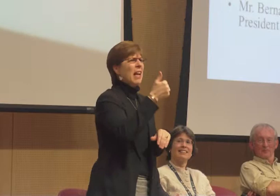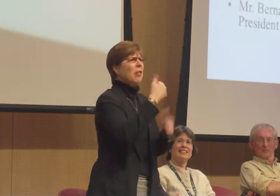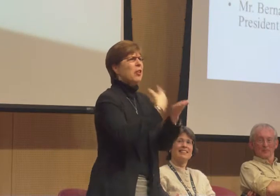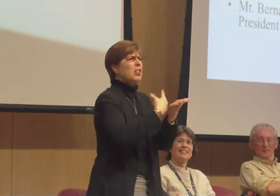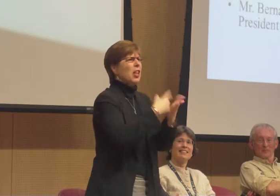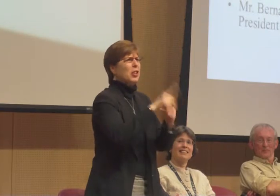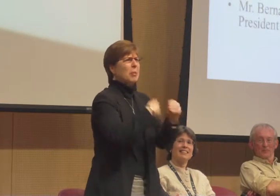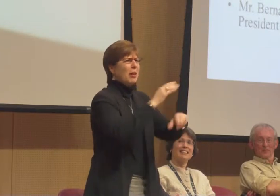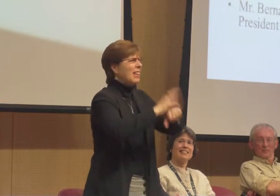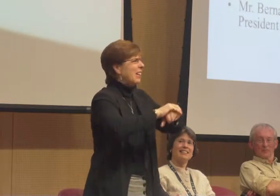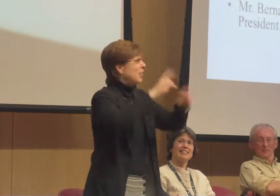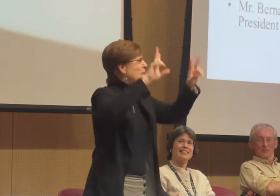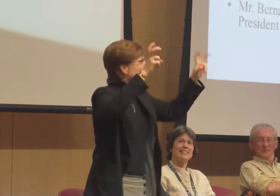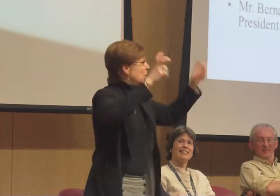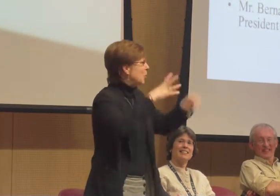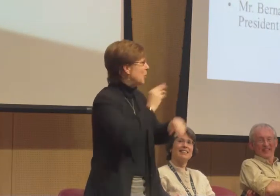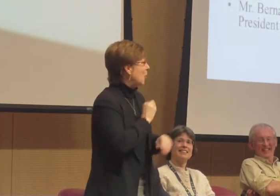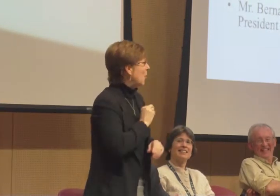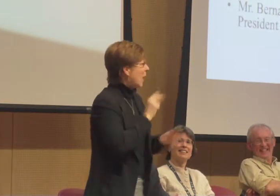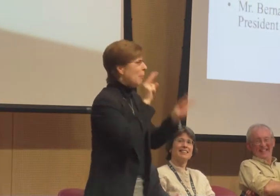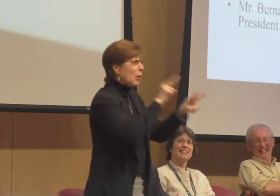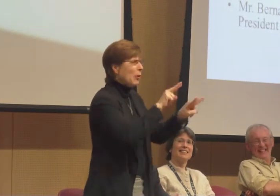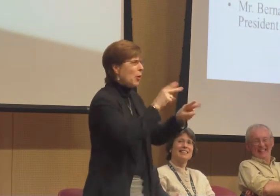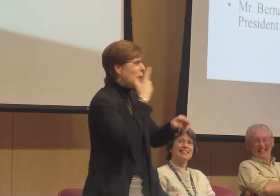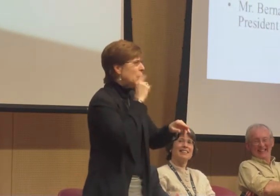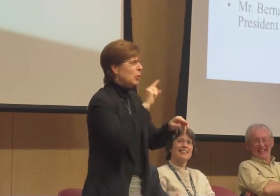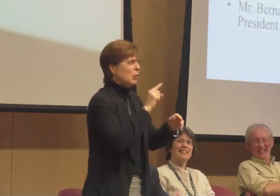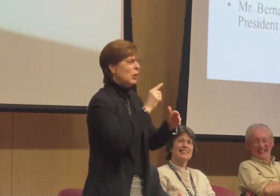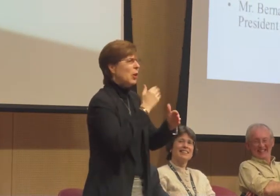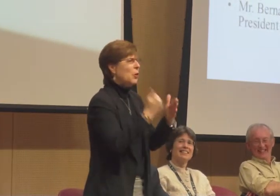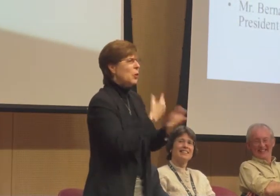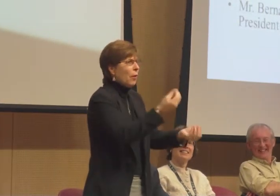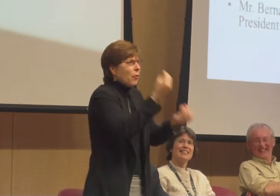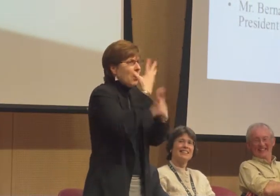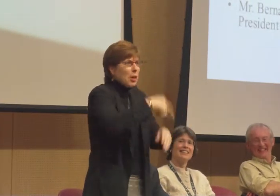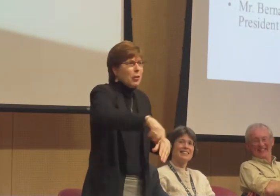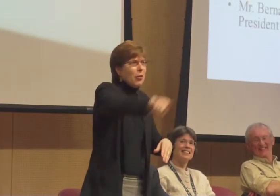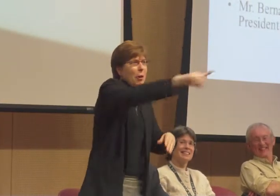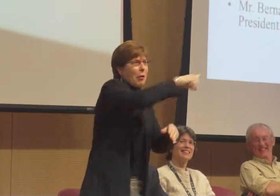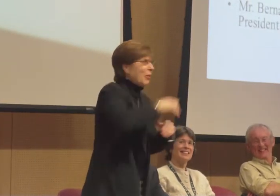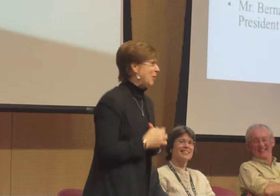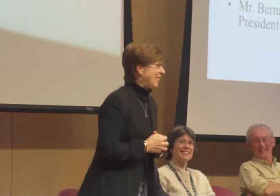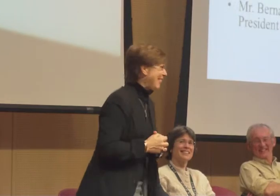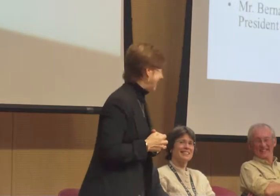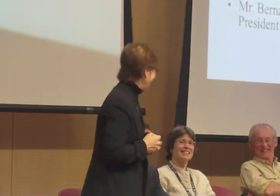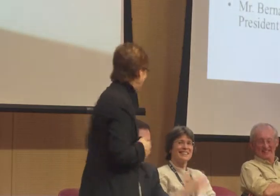10th discussion about English issues, so I'm looking forward to new information on it.